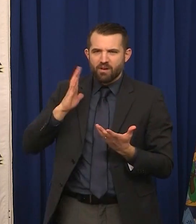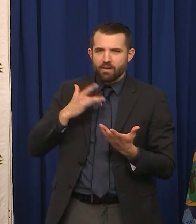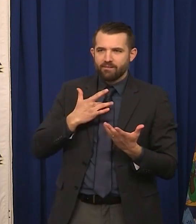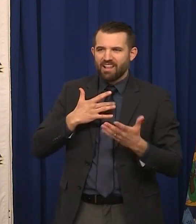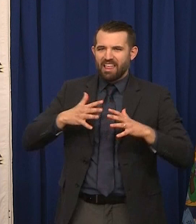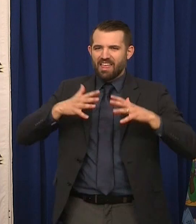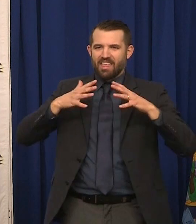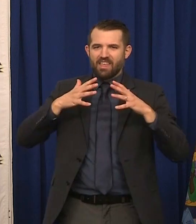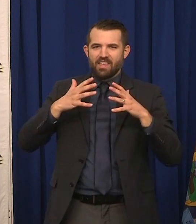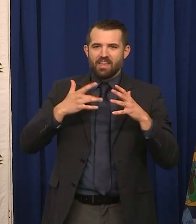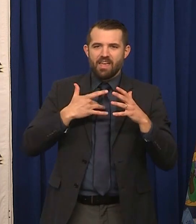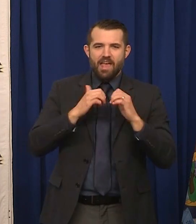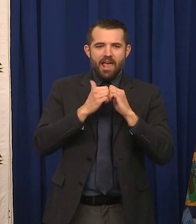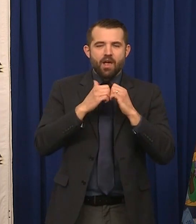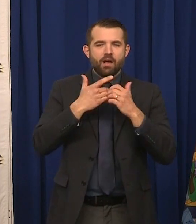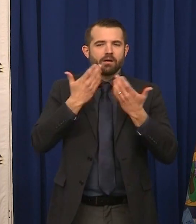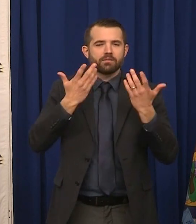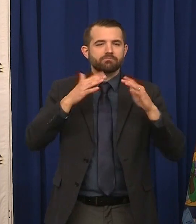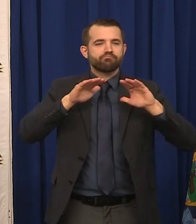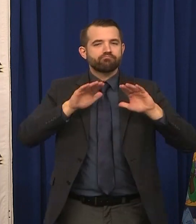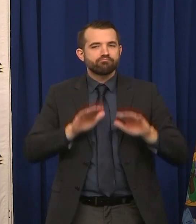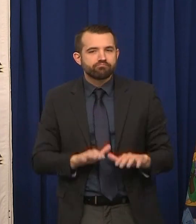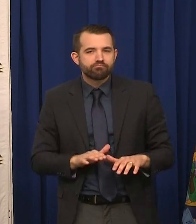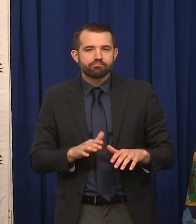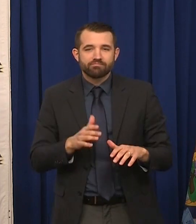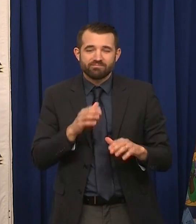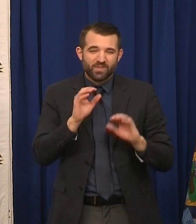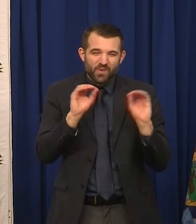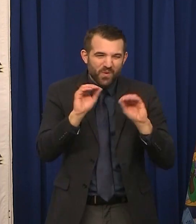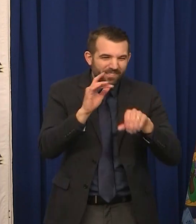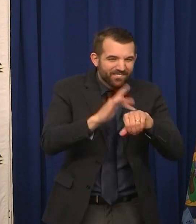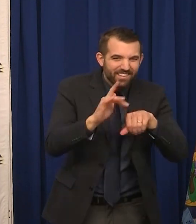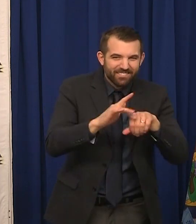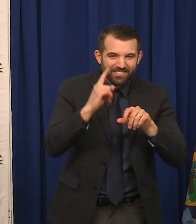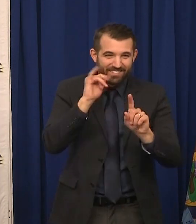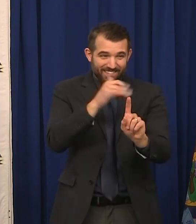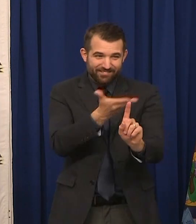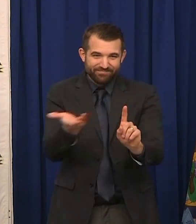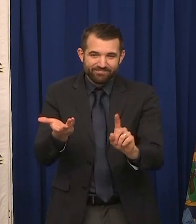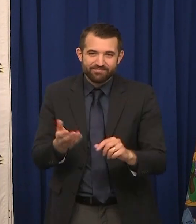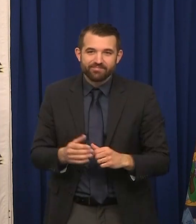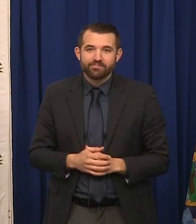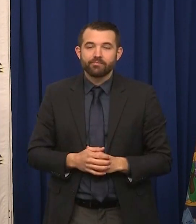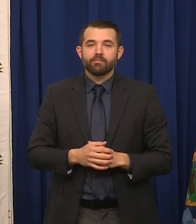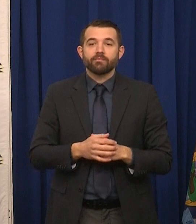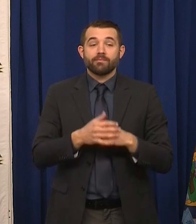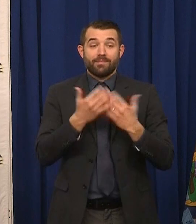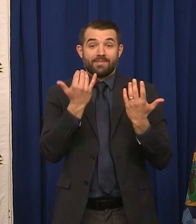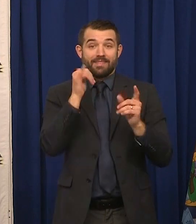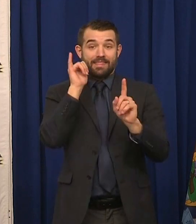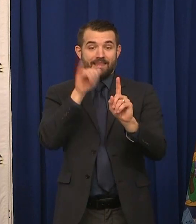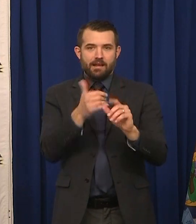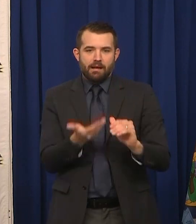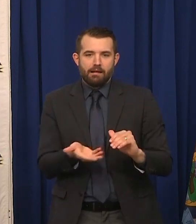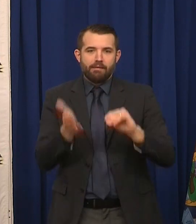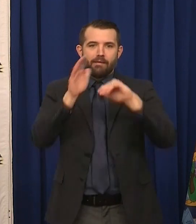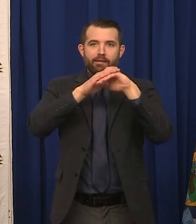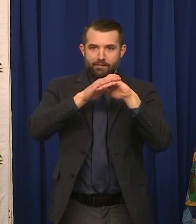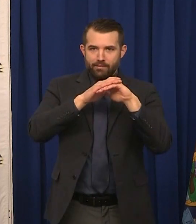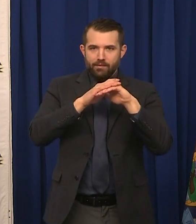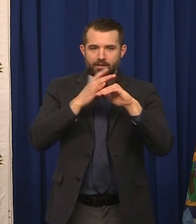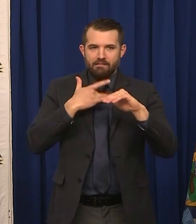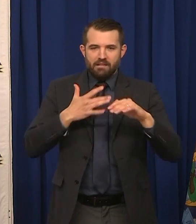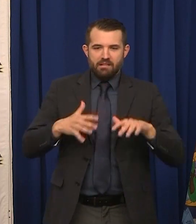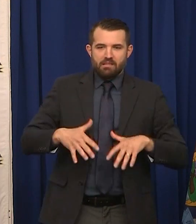of those outlets may not be available to you right now. And that just adds to that feeling of being